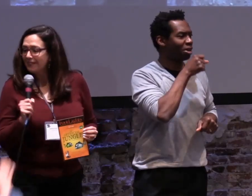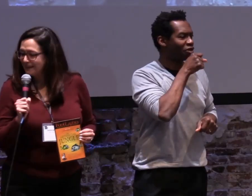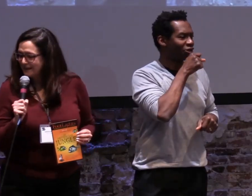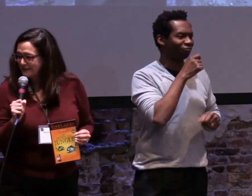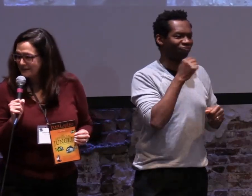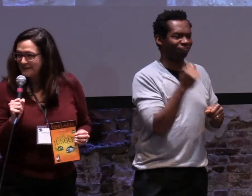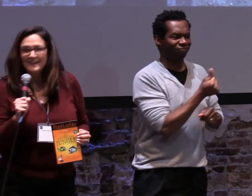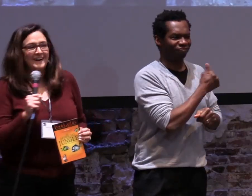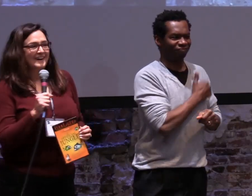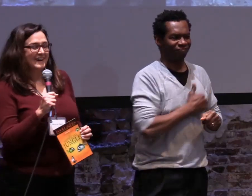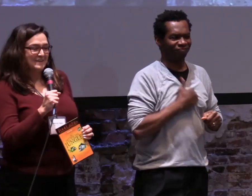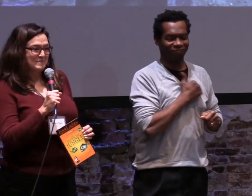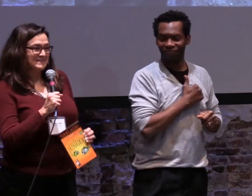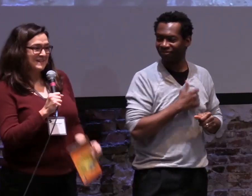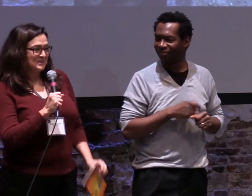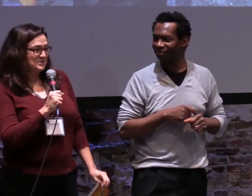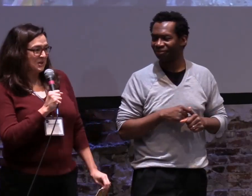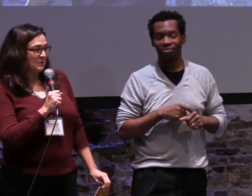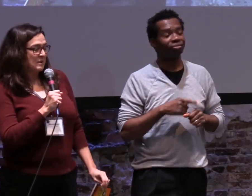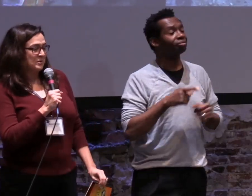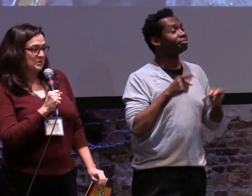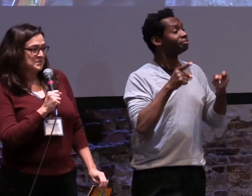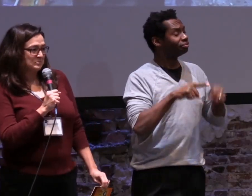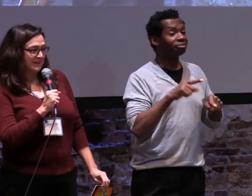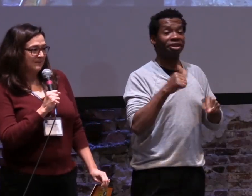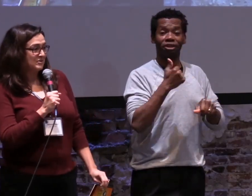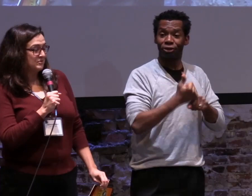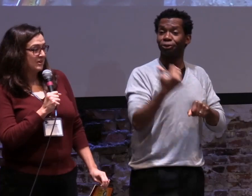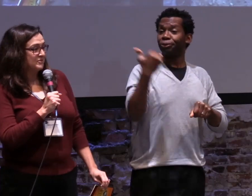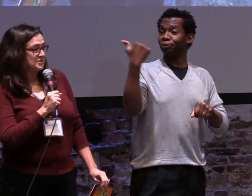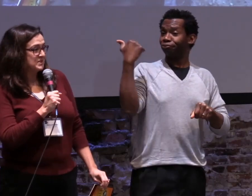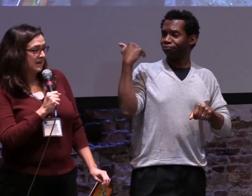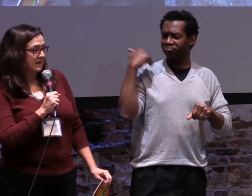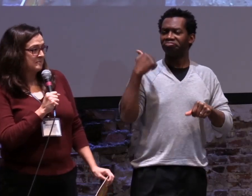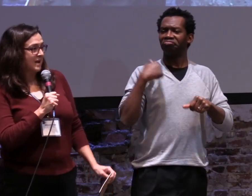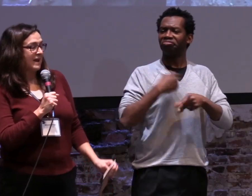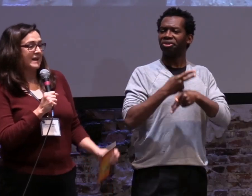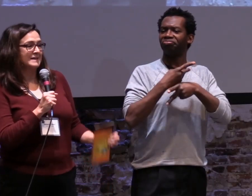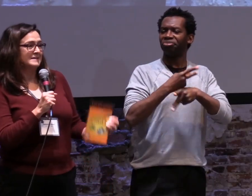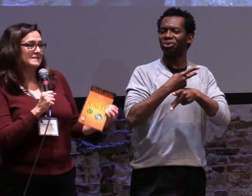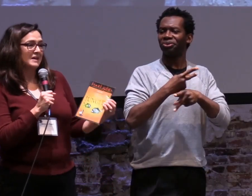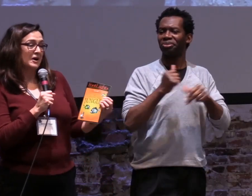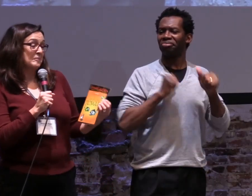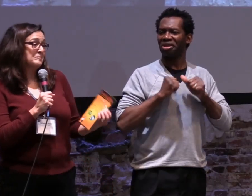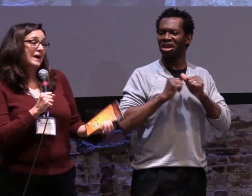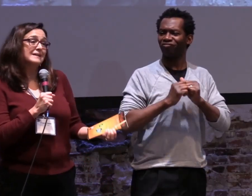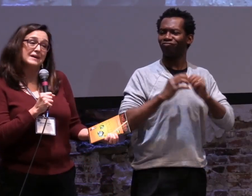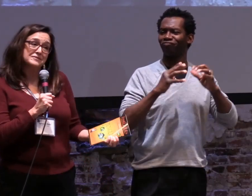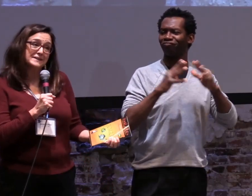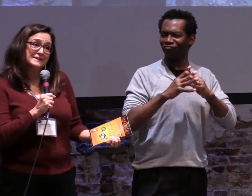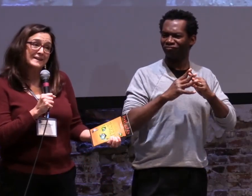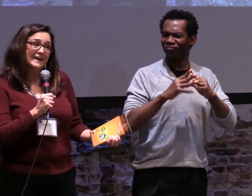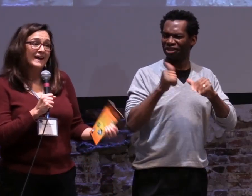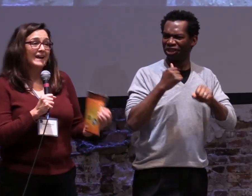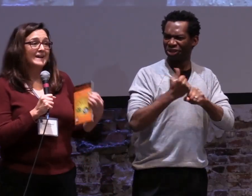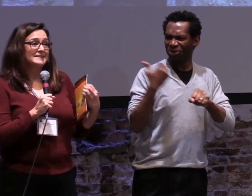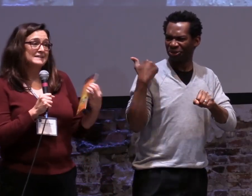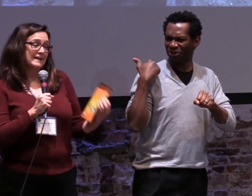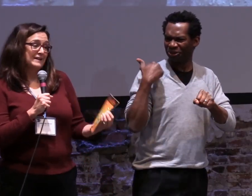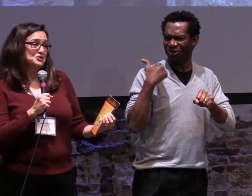Thank you. About 10 years ago, I produced a play for the very first time, and I loved it. and it led to